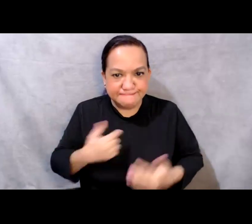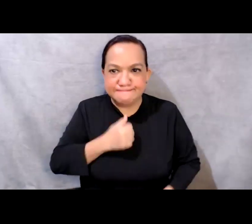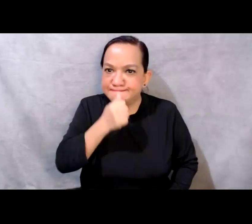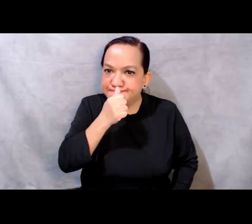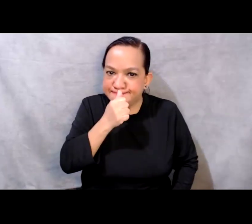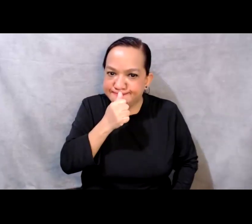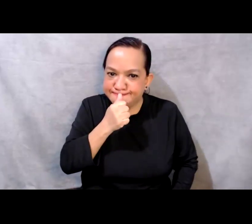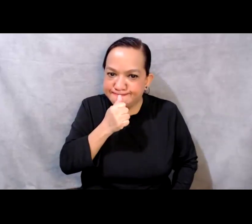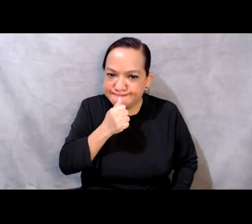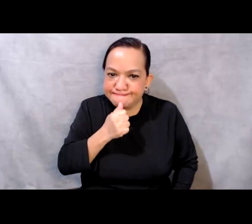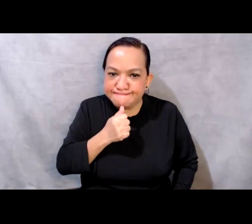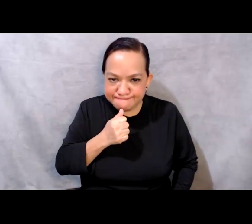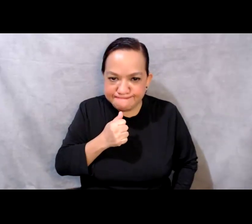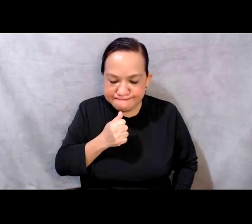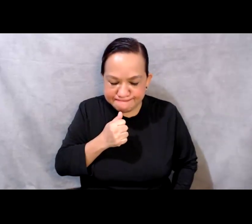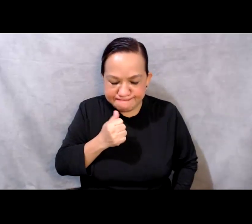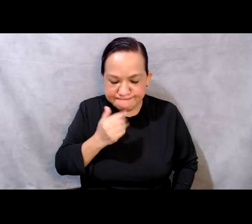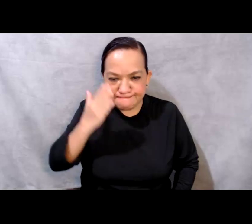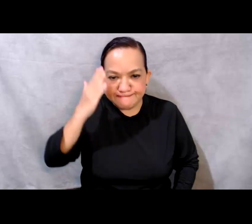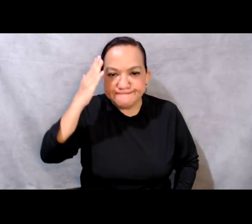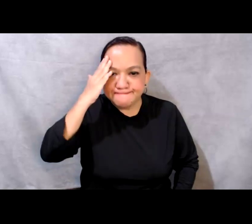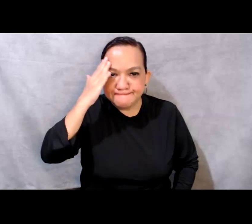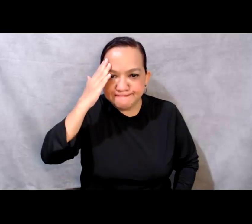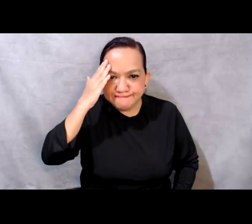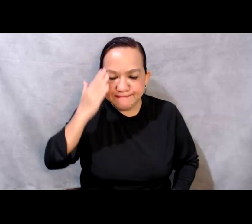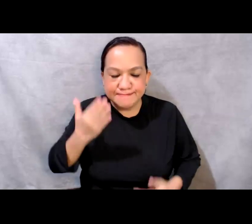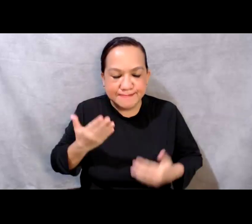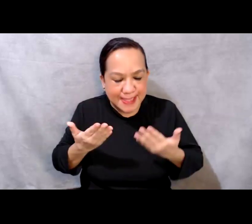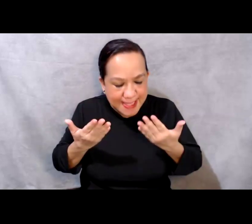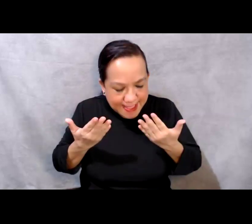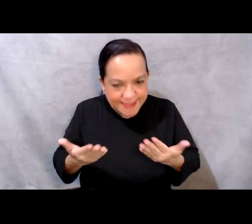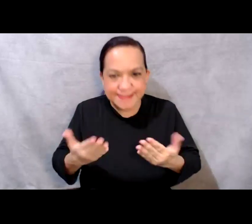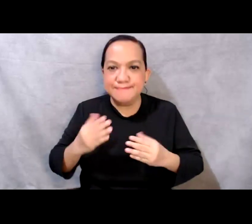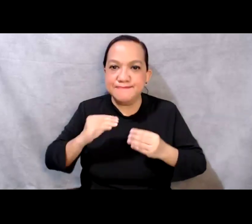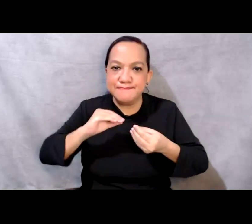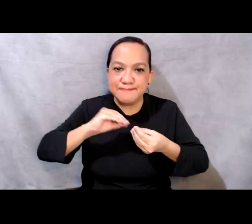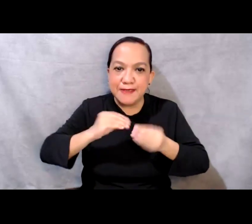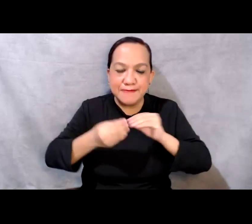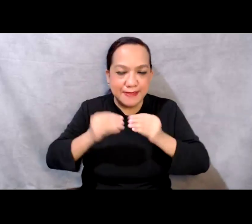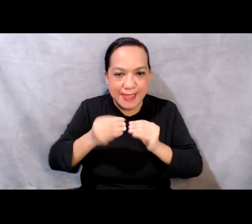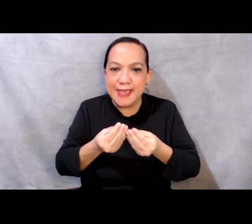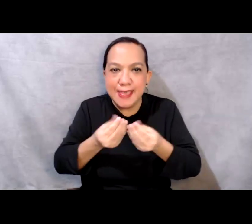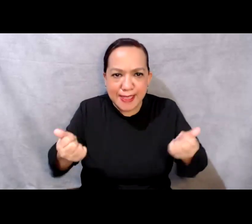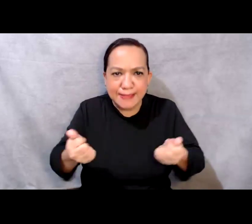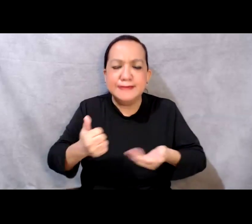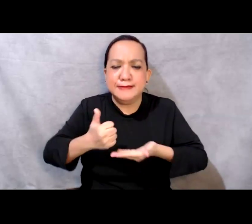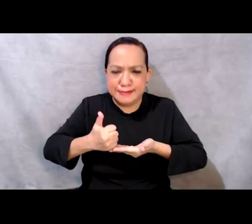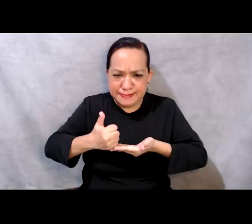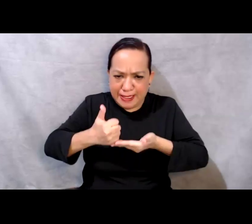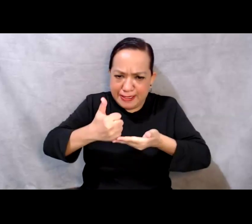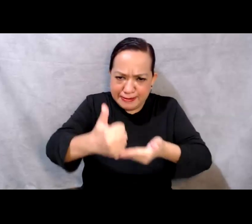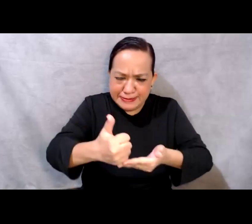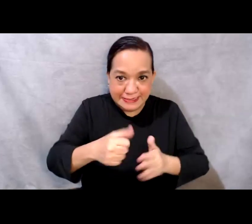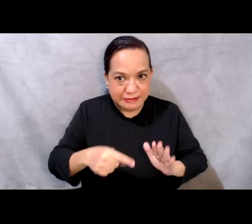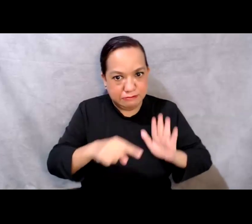trying to solve problems and trying to provide remedies to those who are negatively impacted from our projects. So of